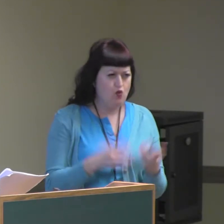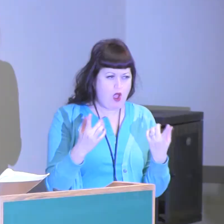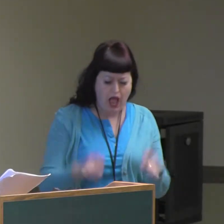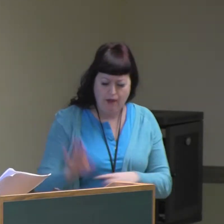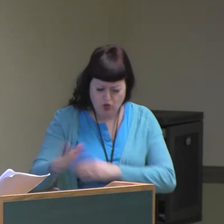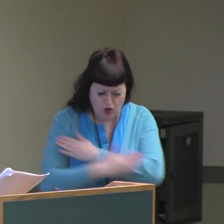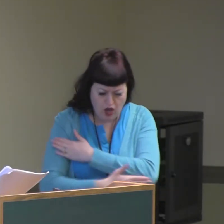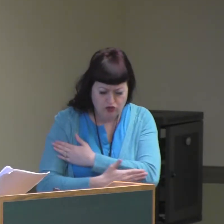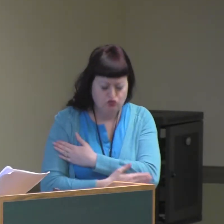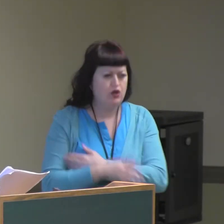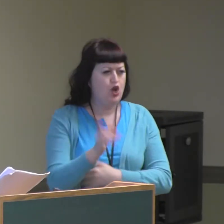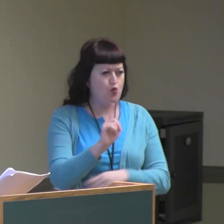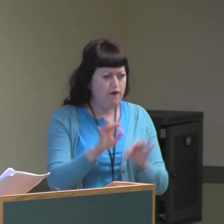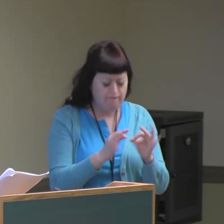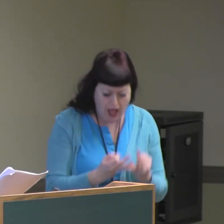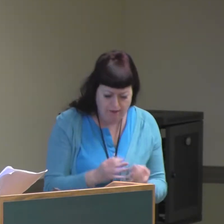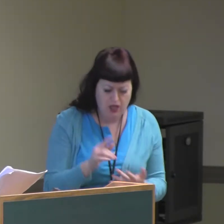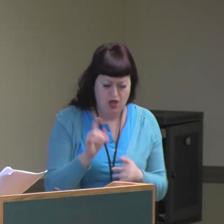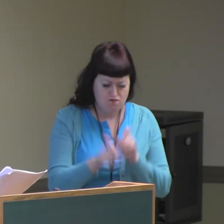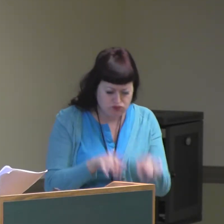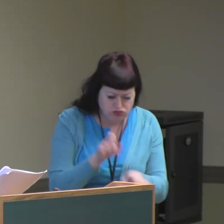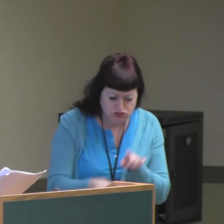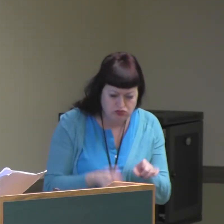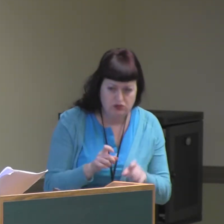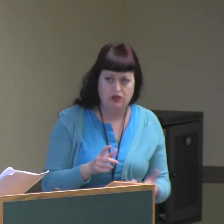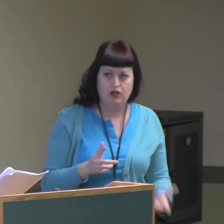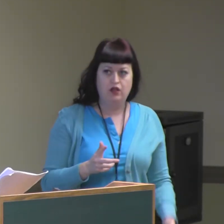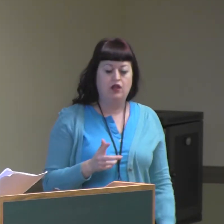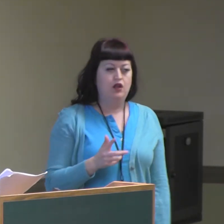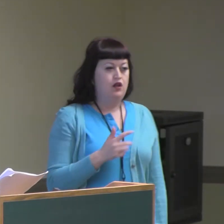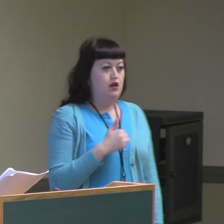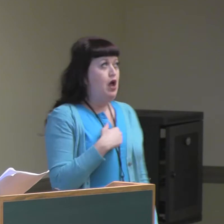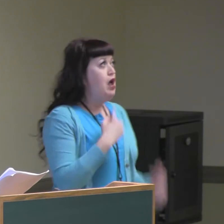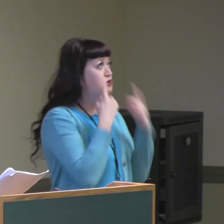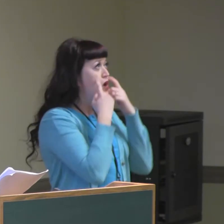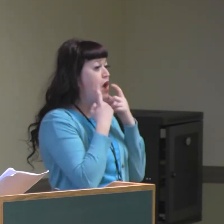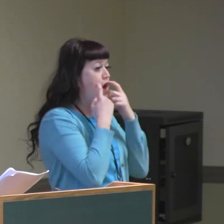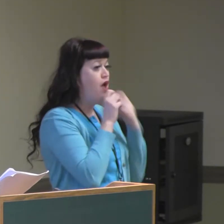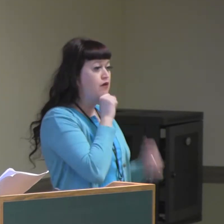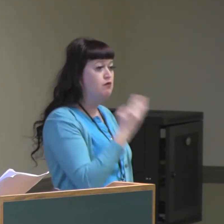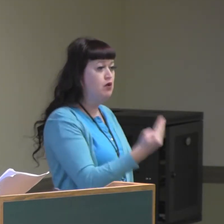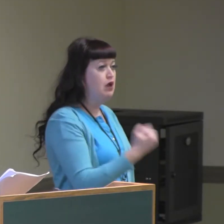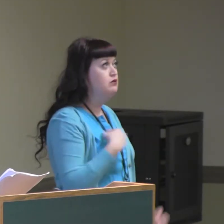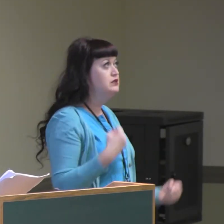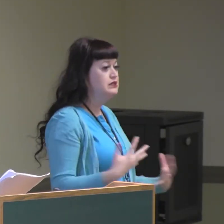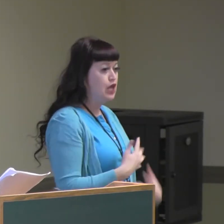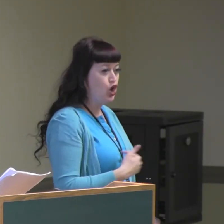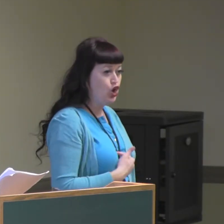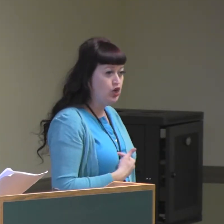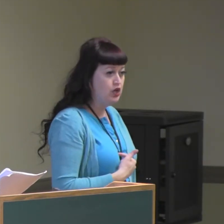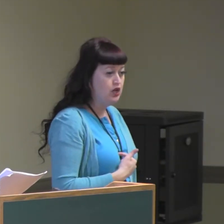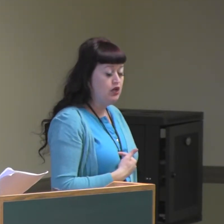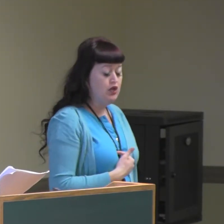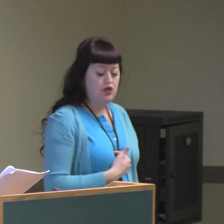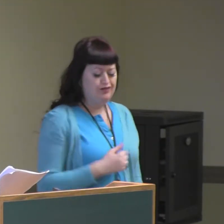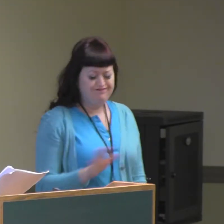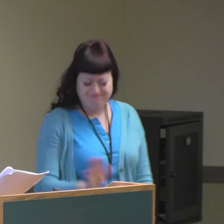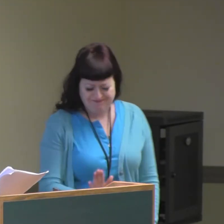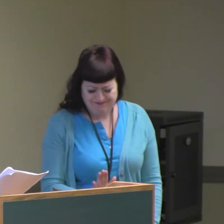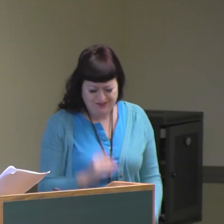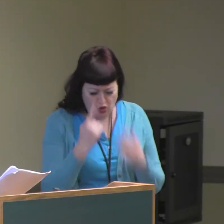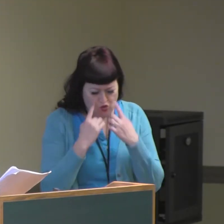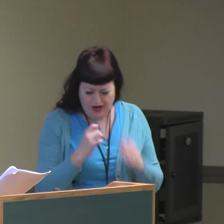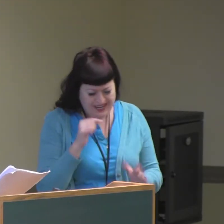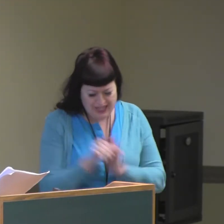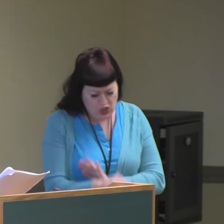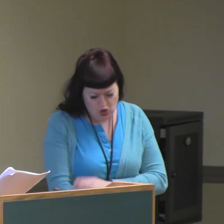country? Where is your family? I was 14 years old. I cried because I was scared. Don't cry. We are not going to